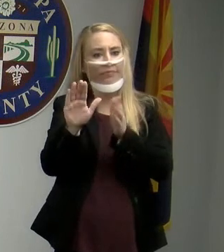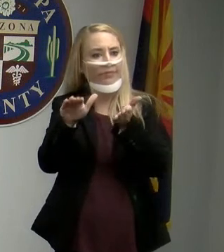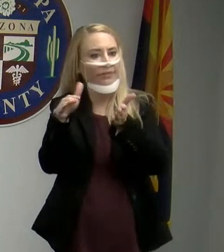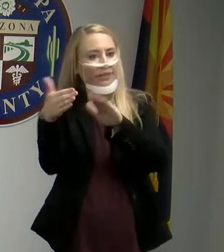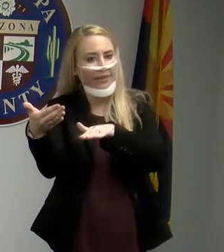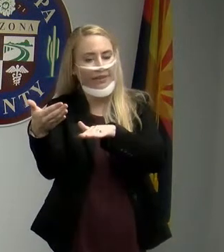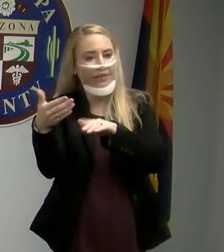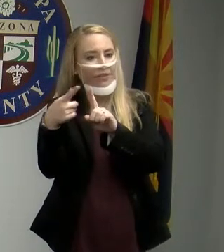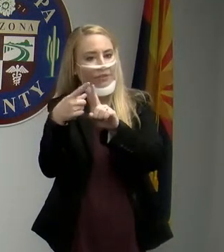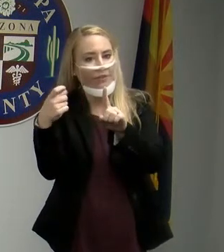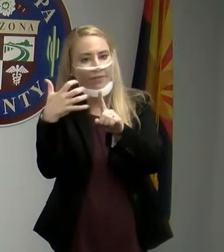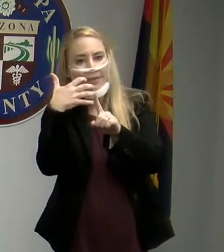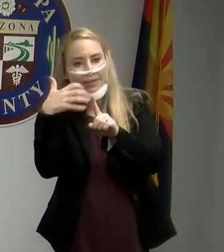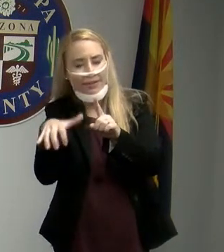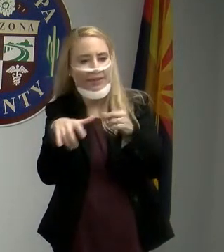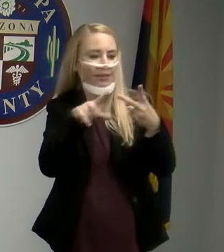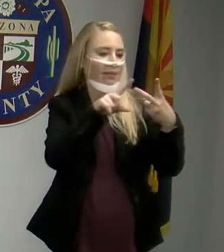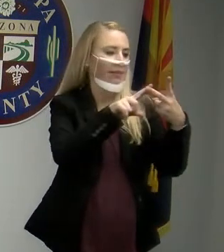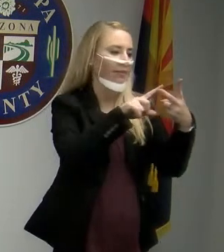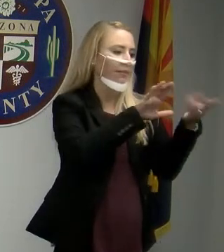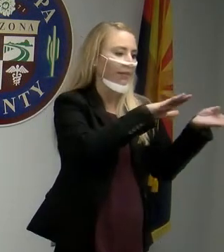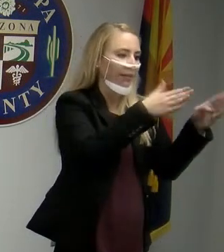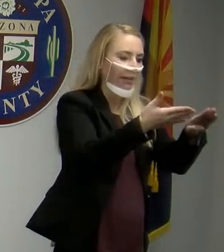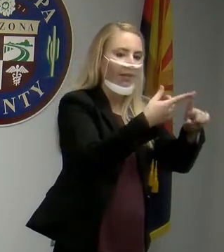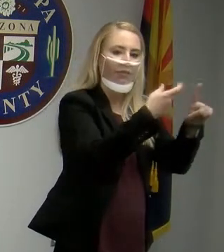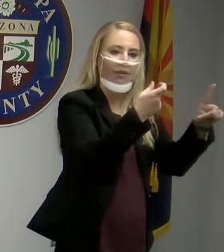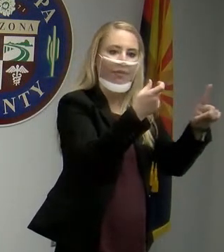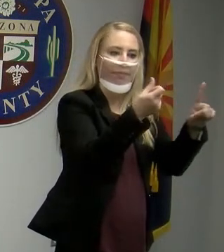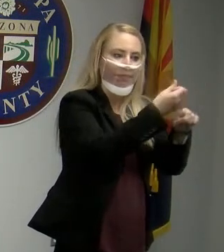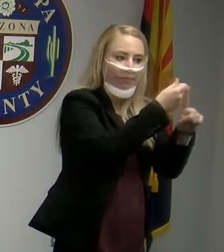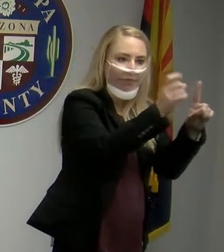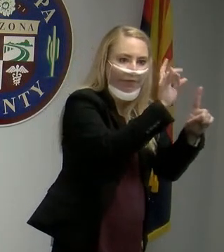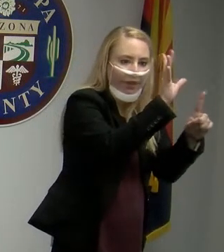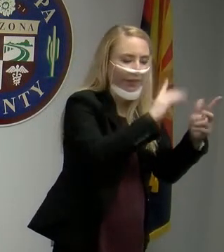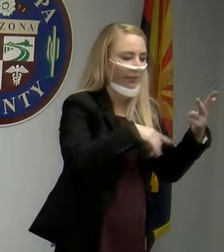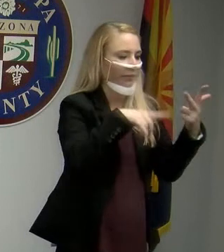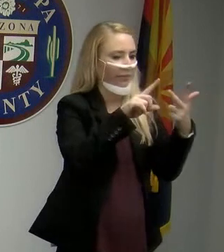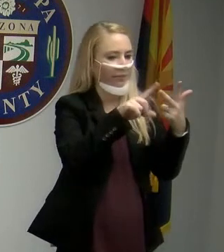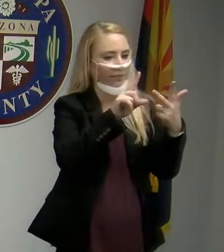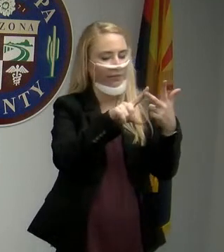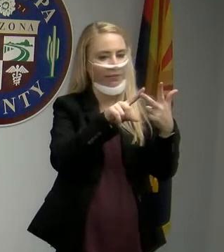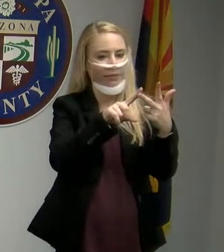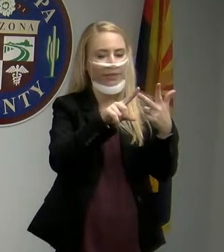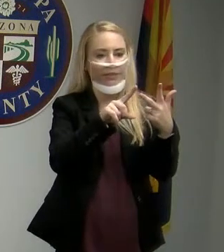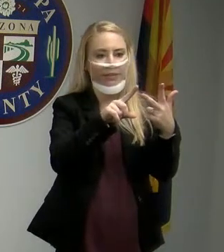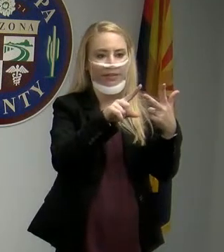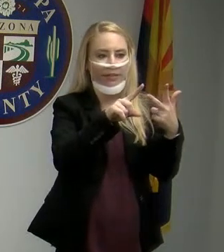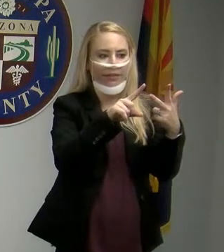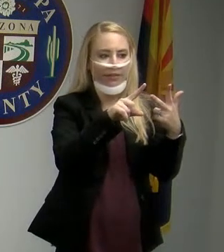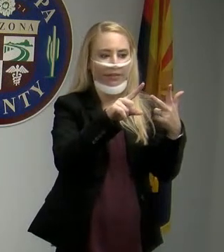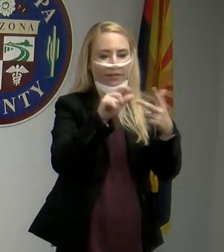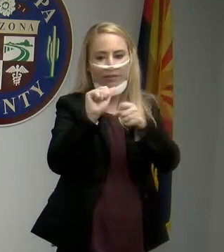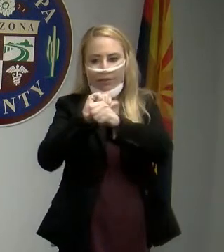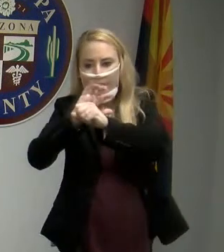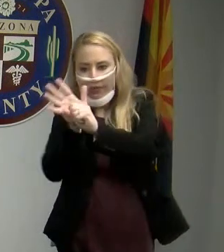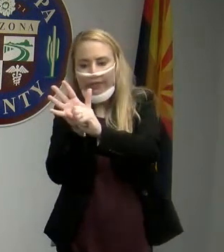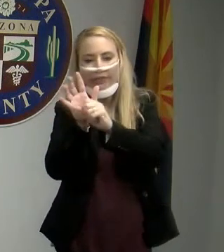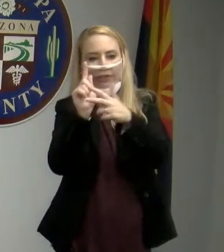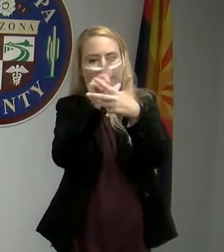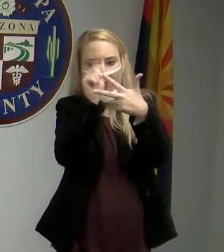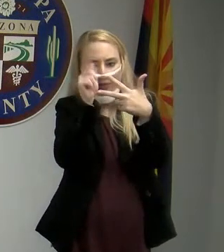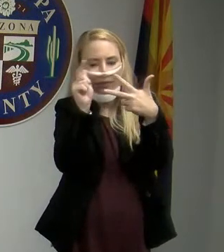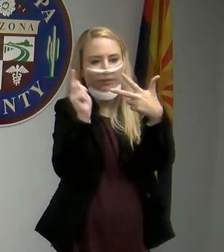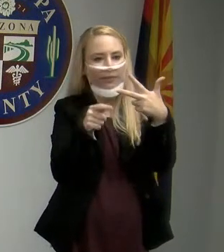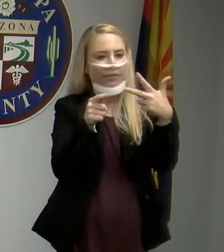deaths by violence, or sudden deaths that the medical examiner takes in, and COVID, and